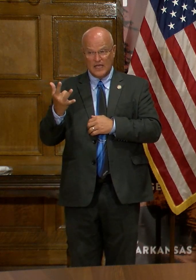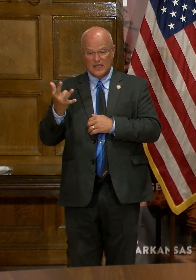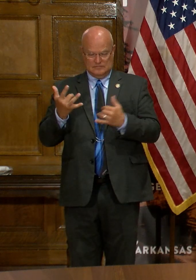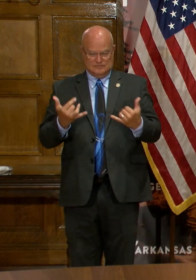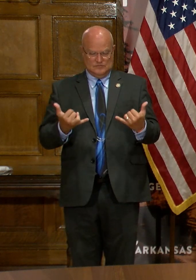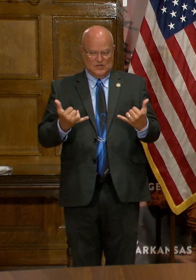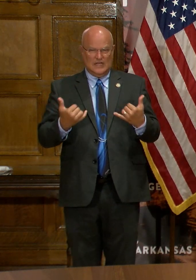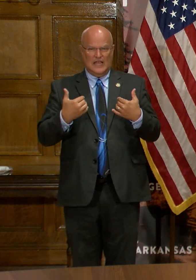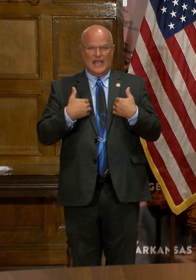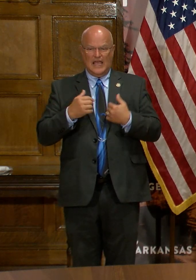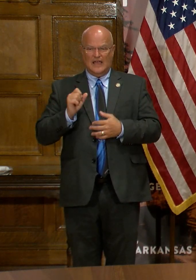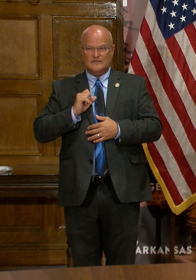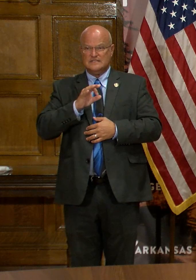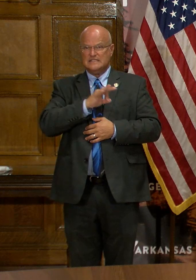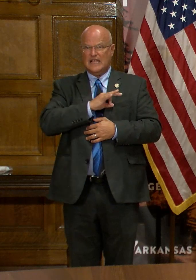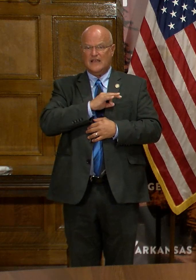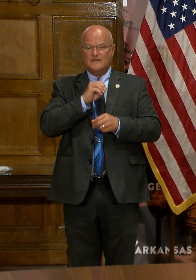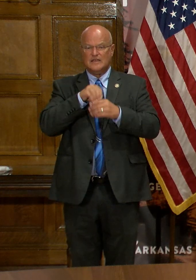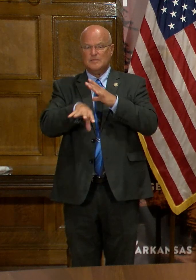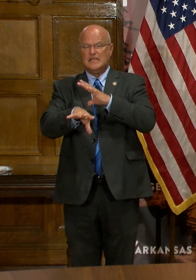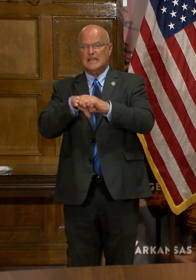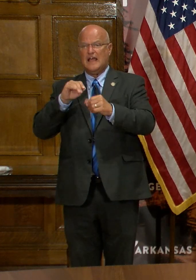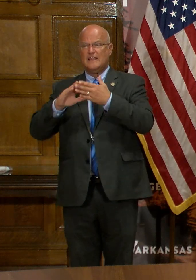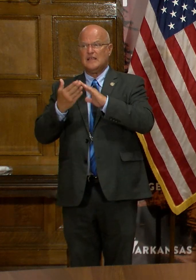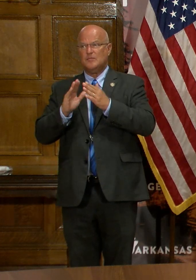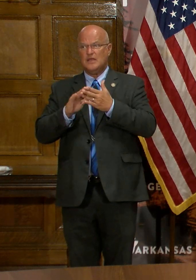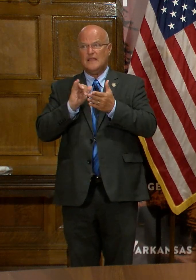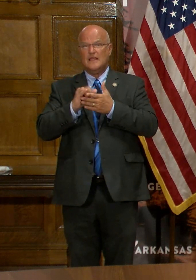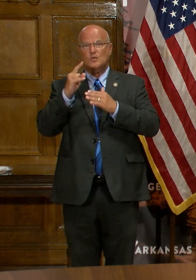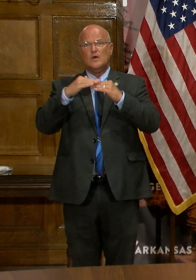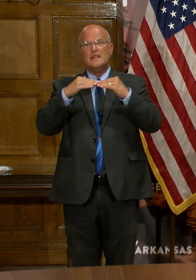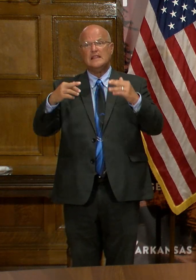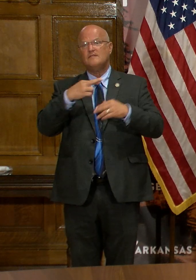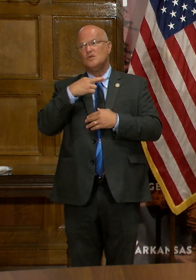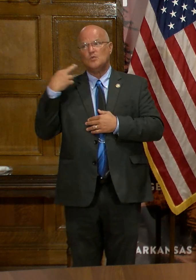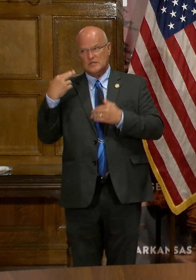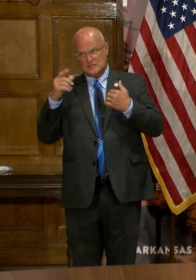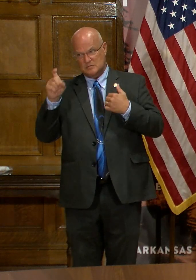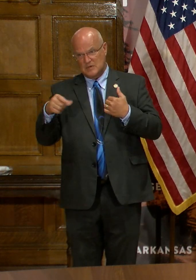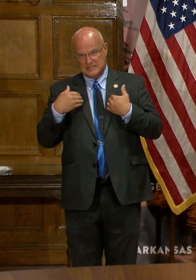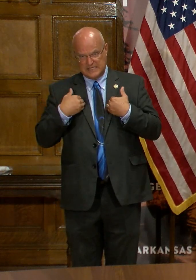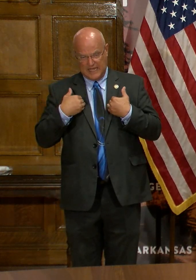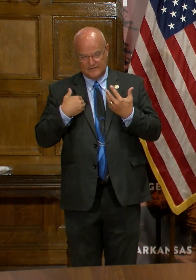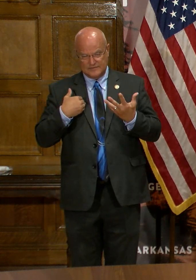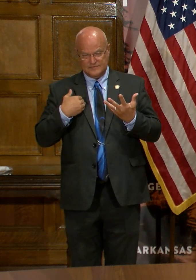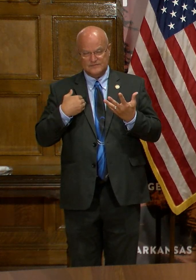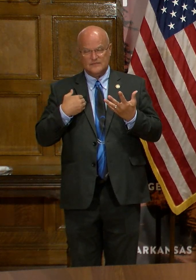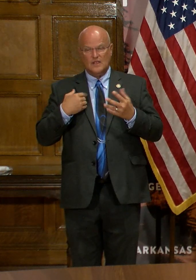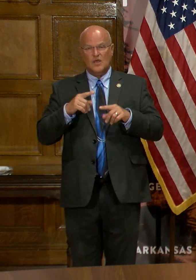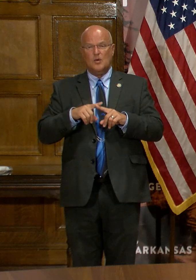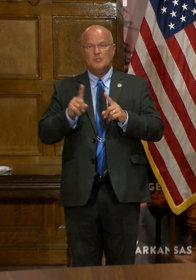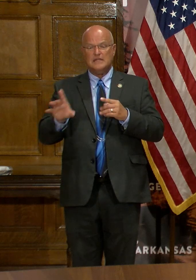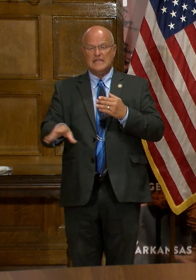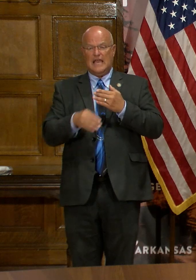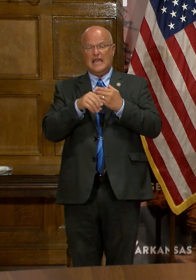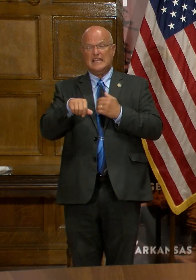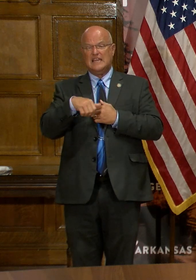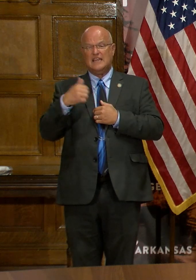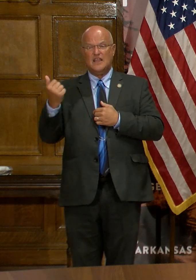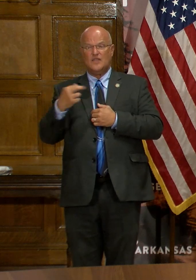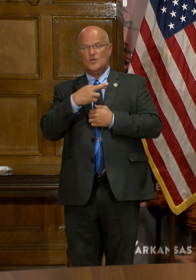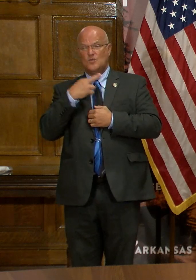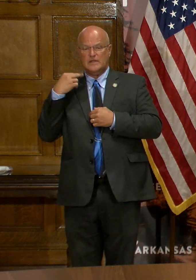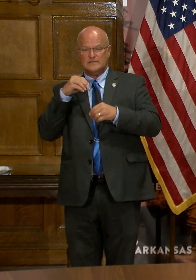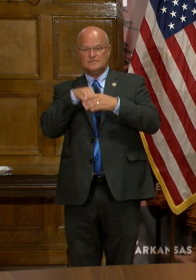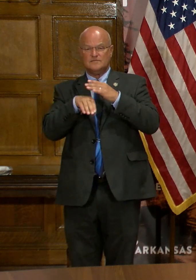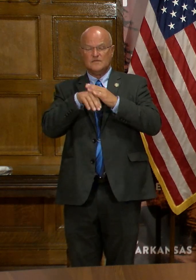right now we have staff that come in out of the community, and that's one level of risk that you have to have. But to add another level of